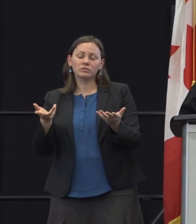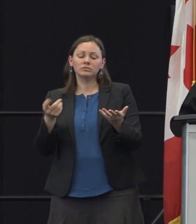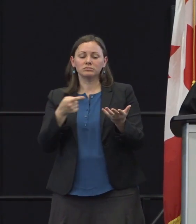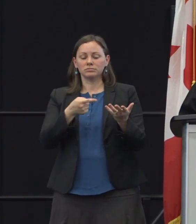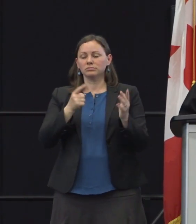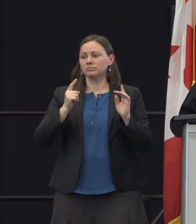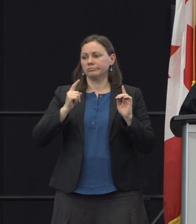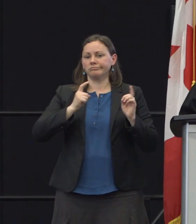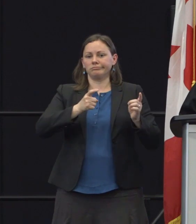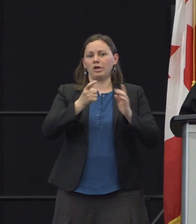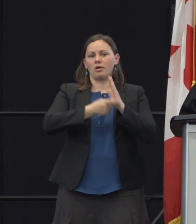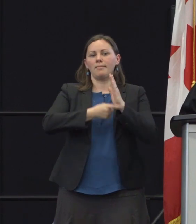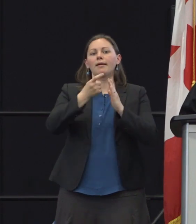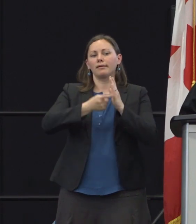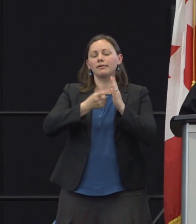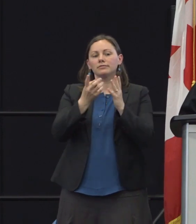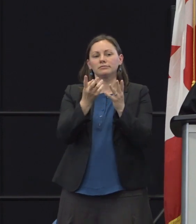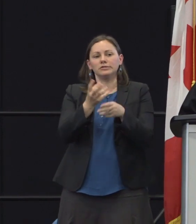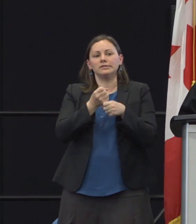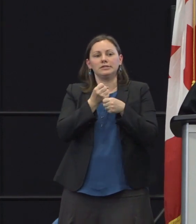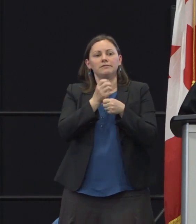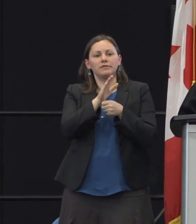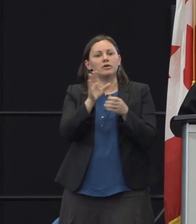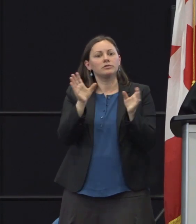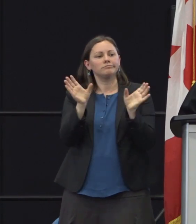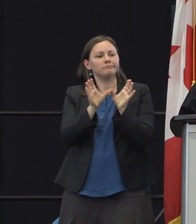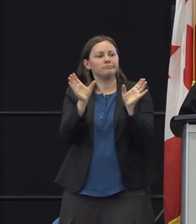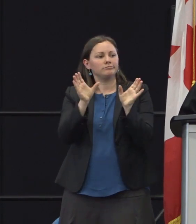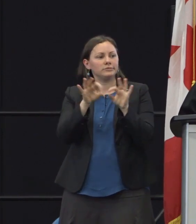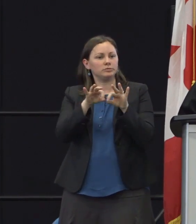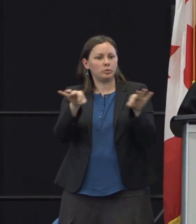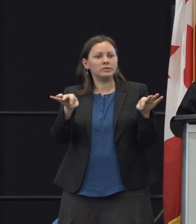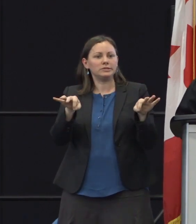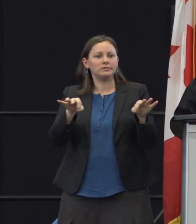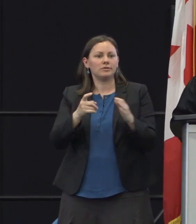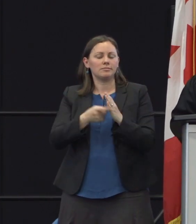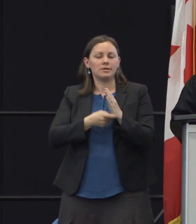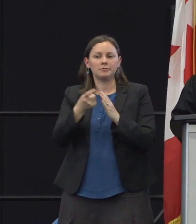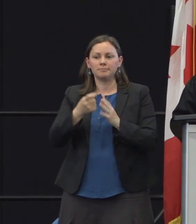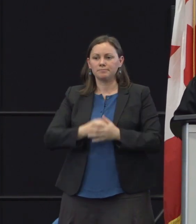are automatically admitted to their respective certificates or diplomas.